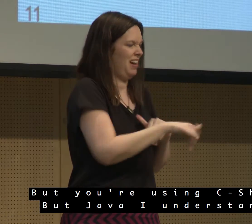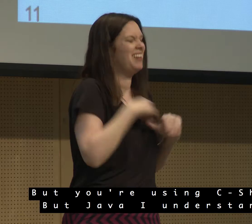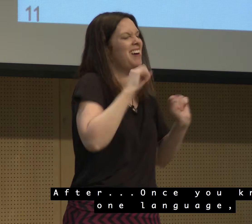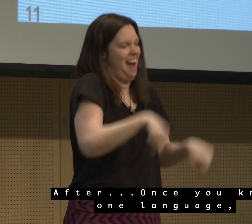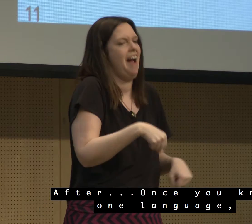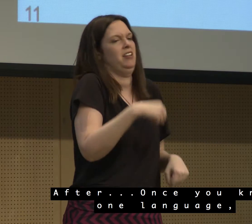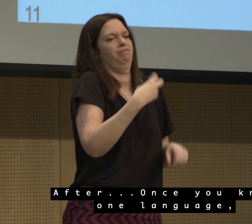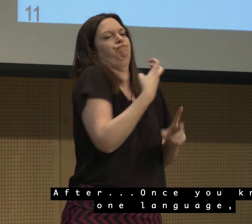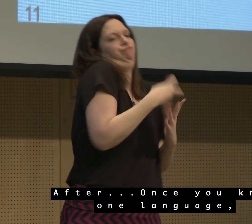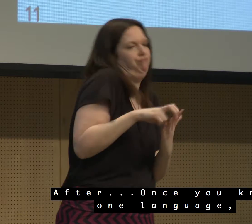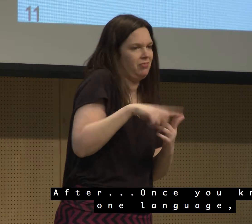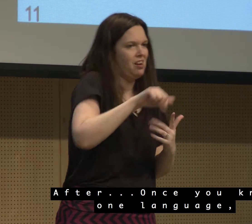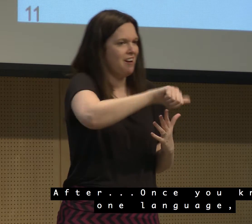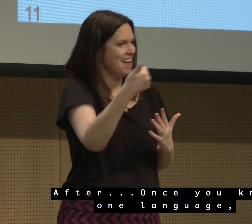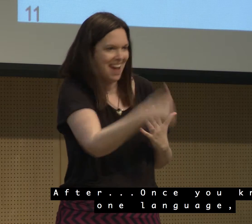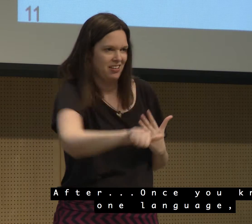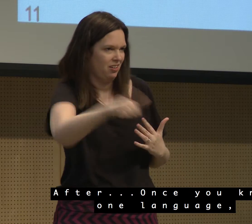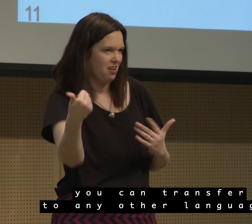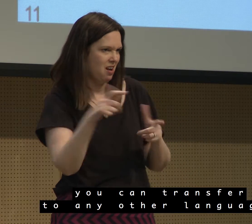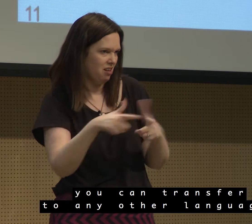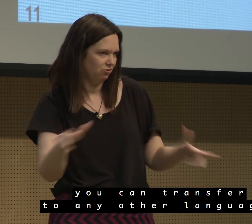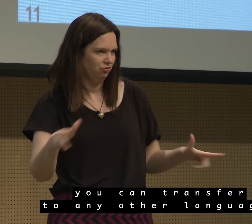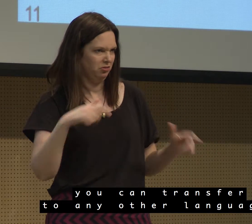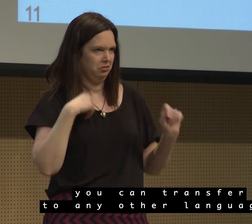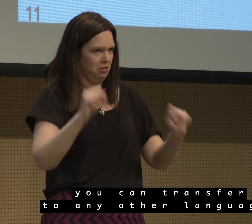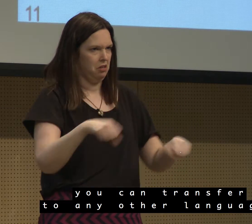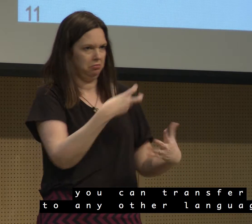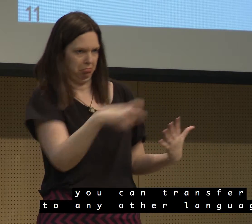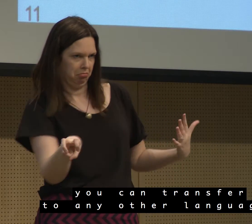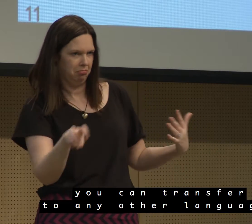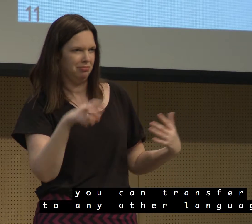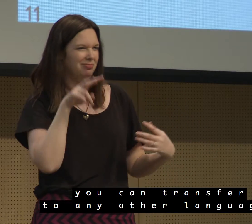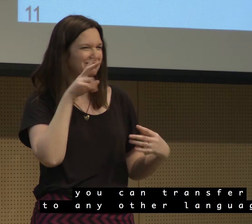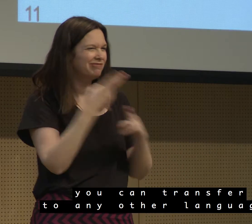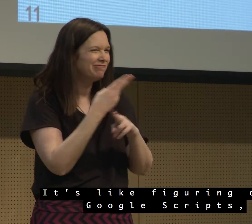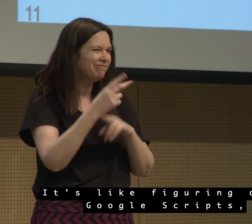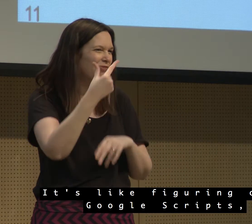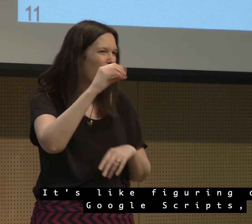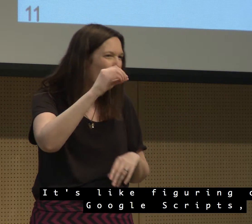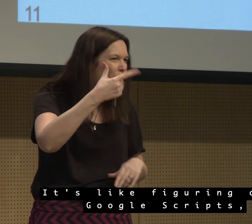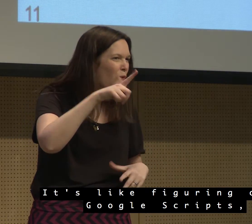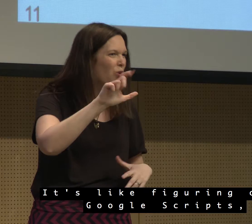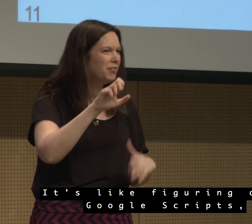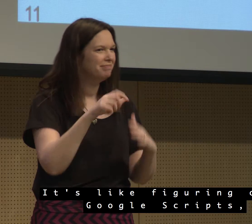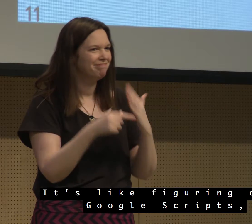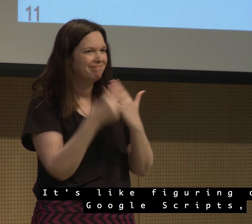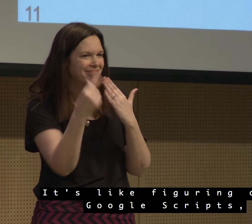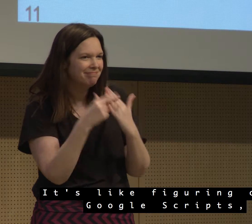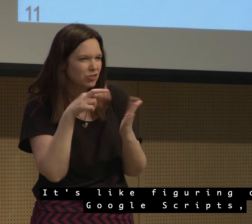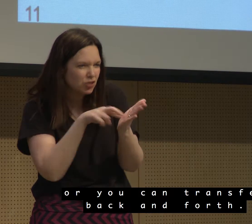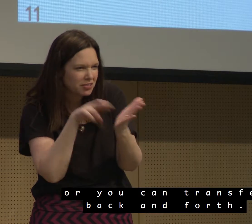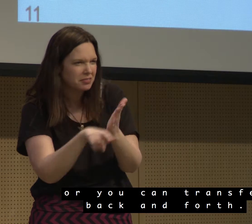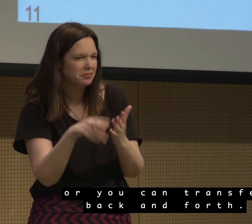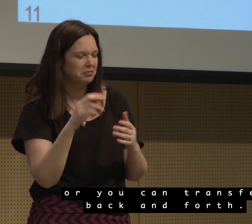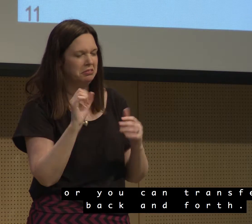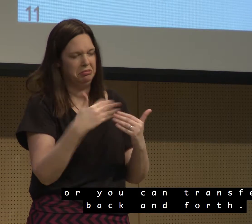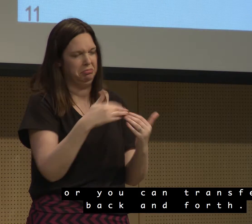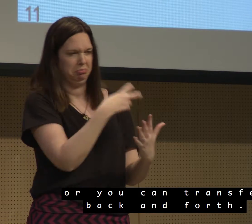understand. Once you know one language, you can transfer to any other language. It's like figuring out Google scripts, or you can